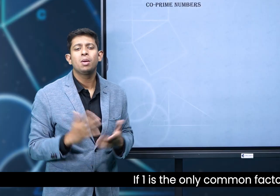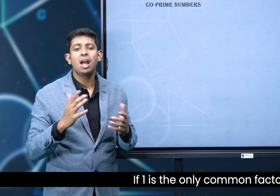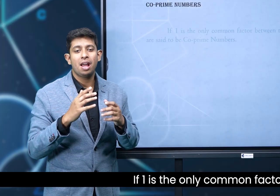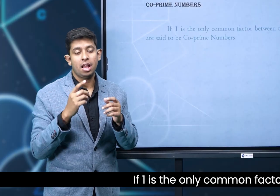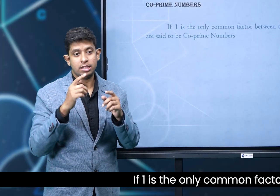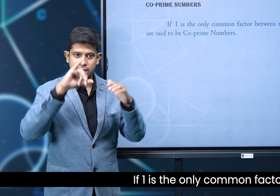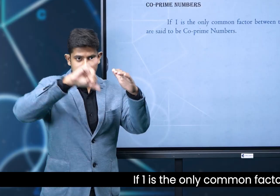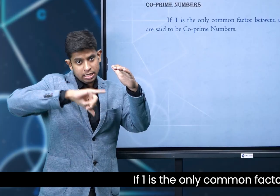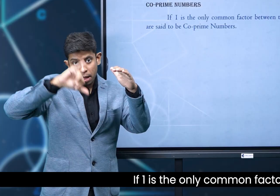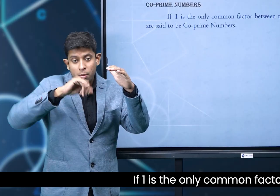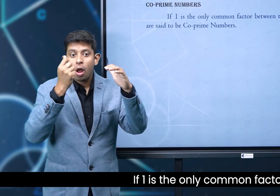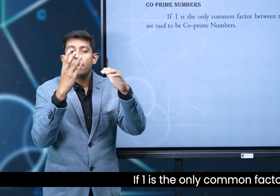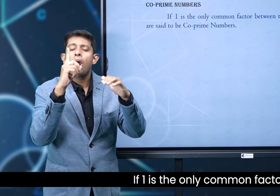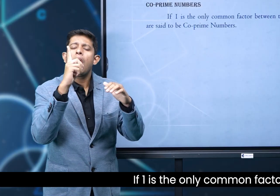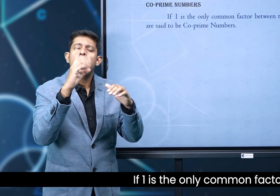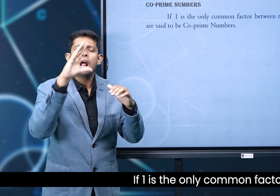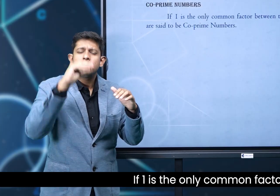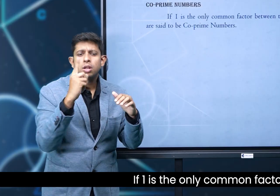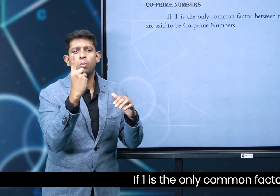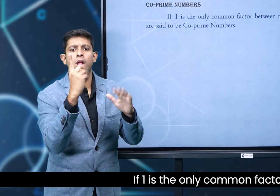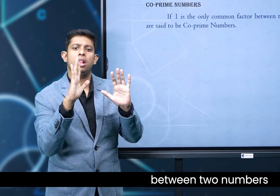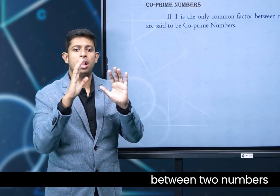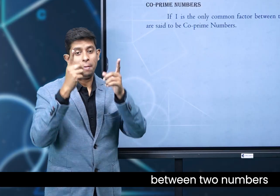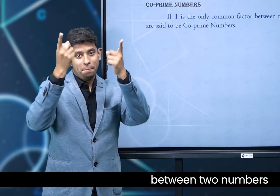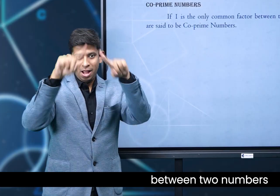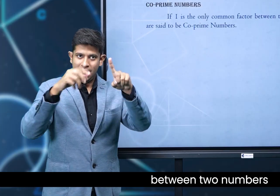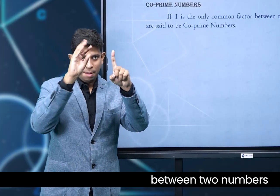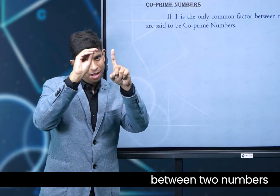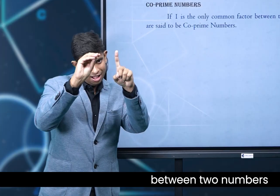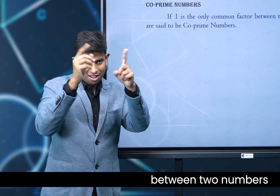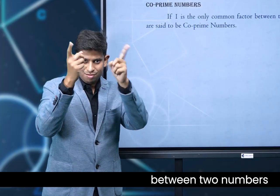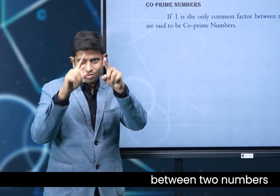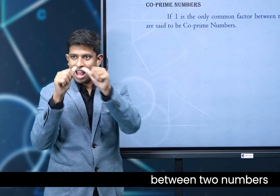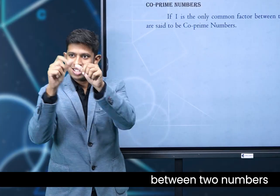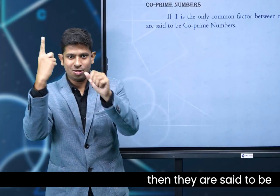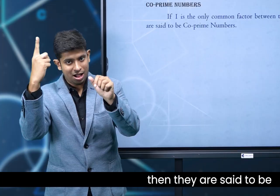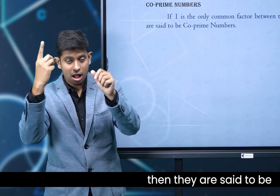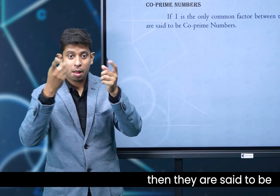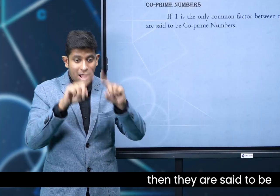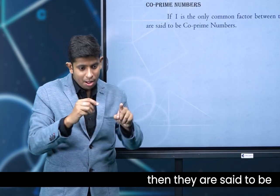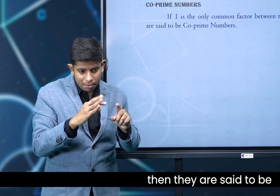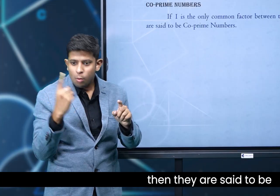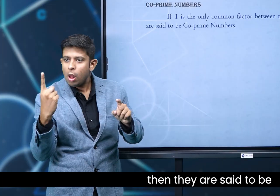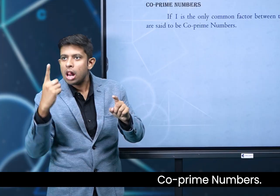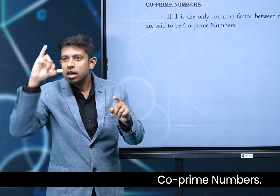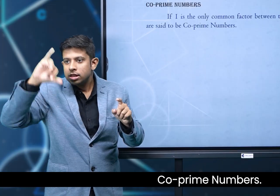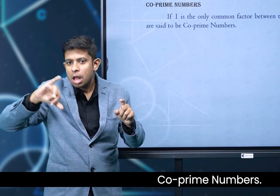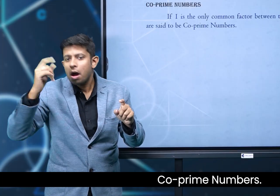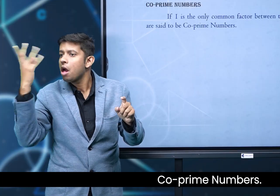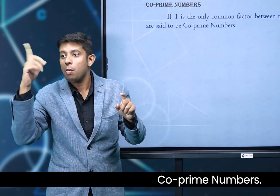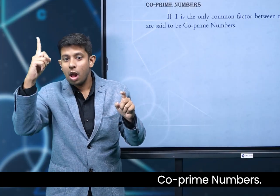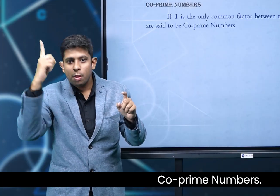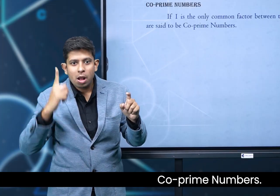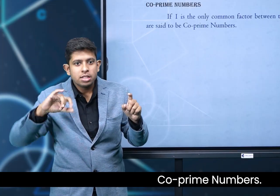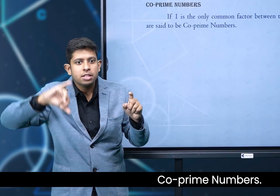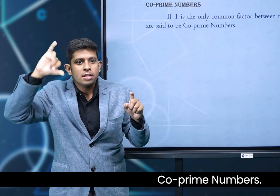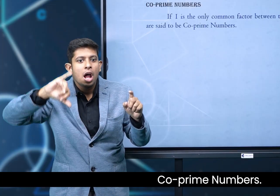If 1 is the only common factor between two numbers, then they are said to be co-prime numbers.